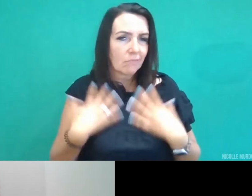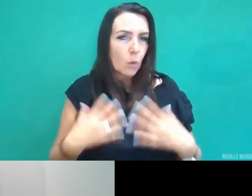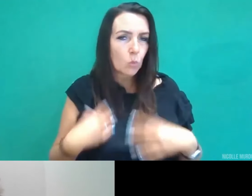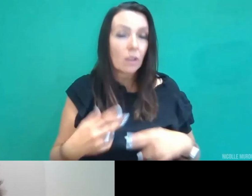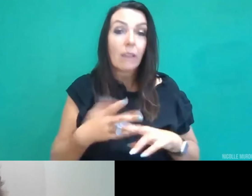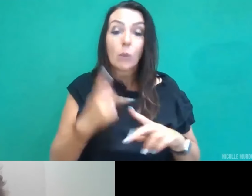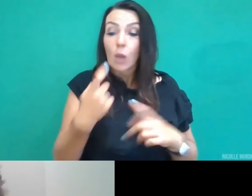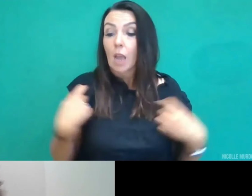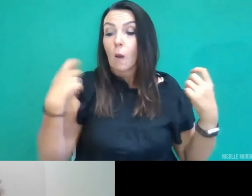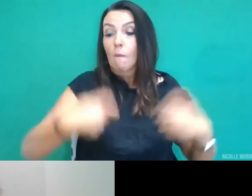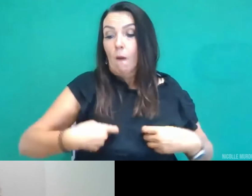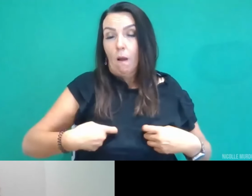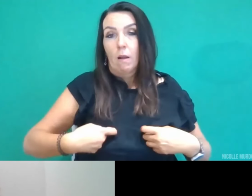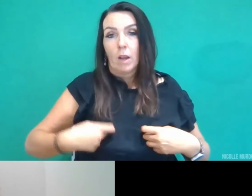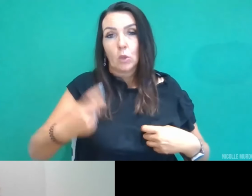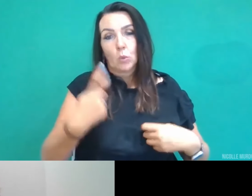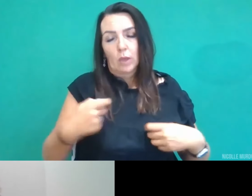clothes, you can de-isolate